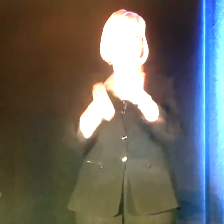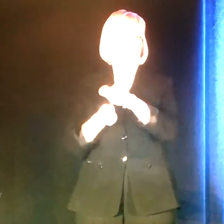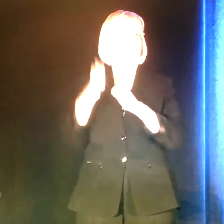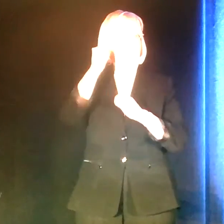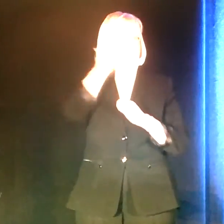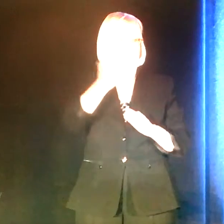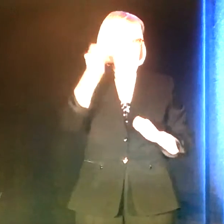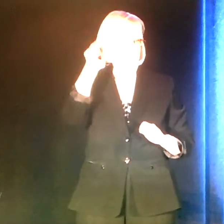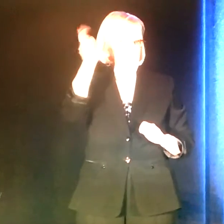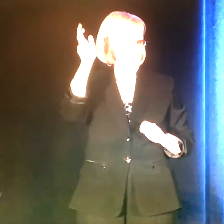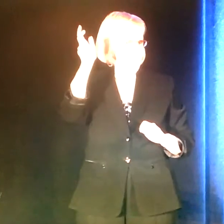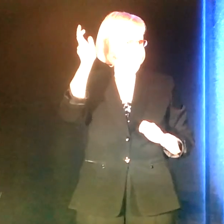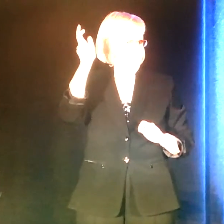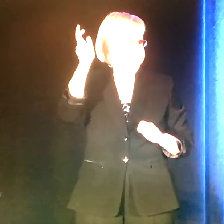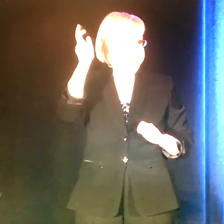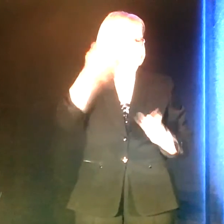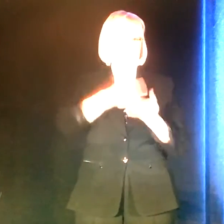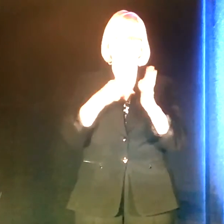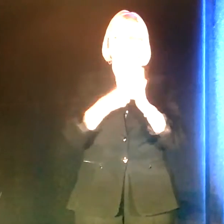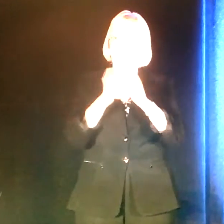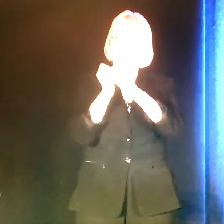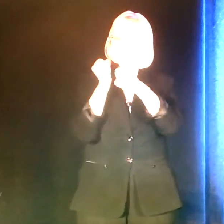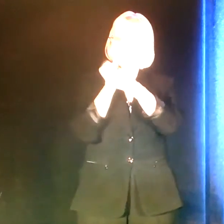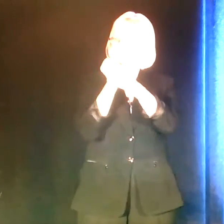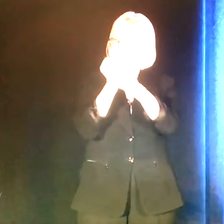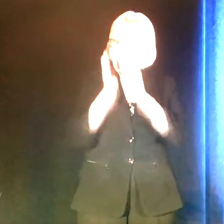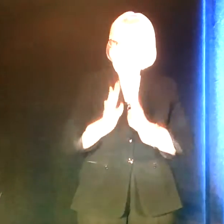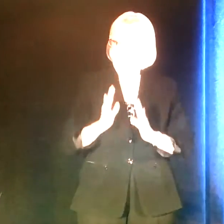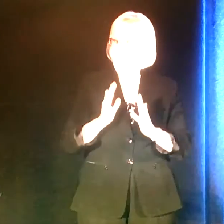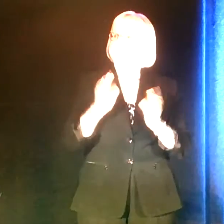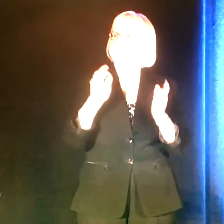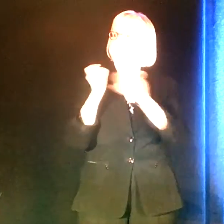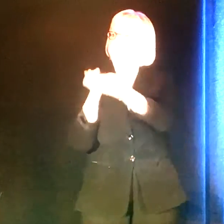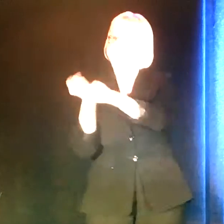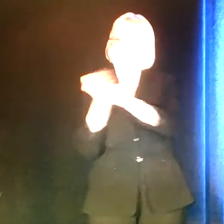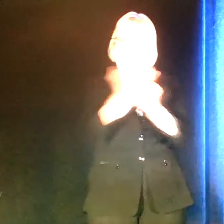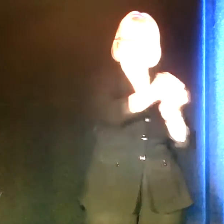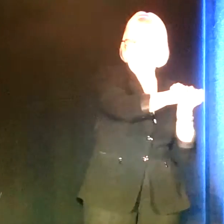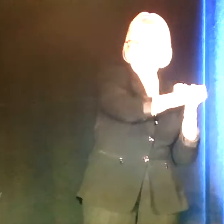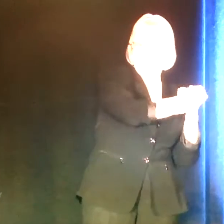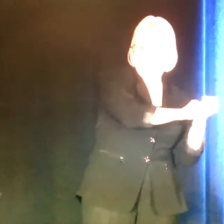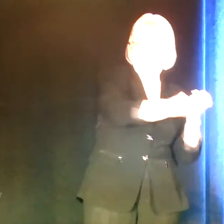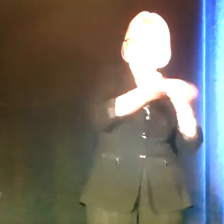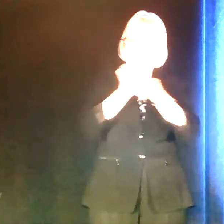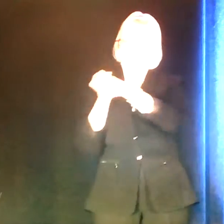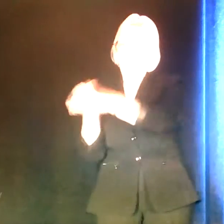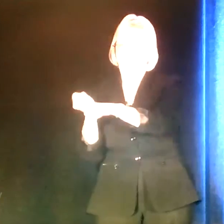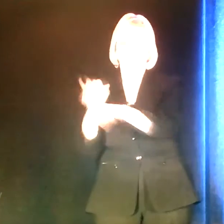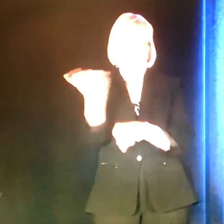But the pitcher can decide to change at each pitch, each different time they